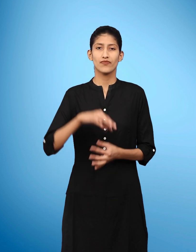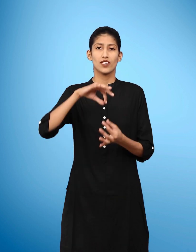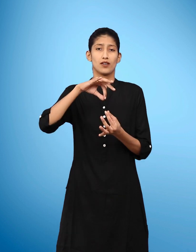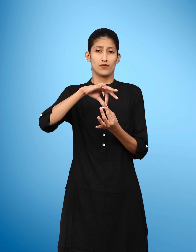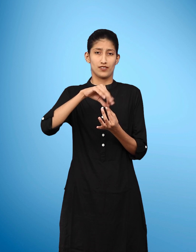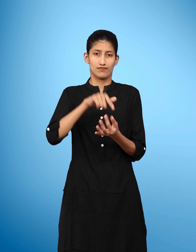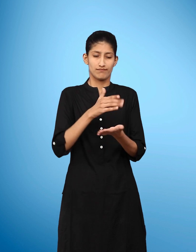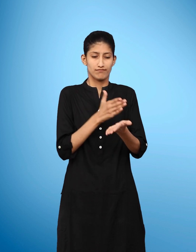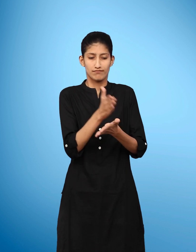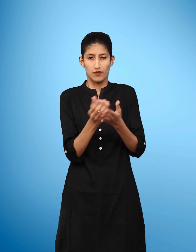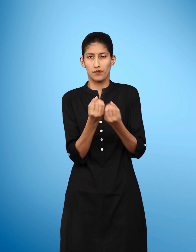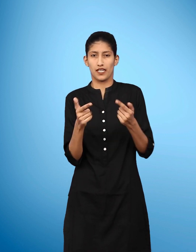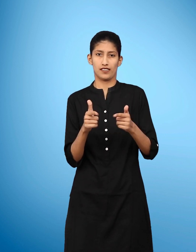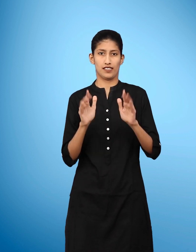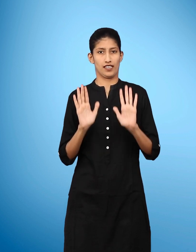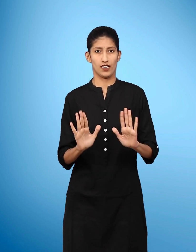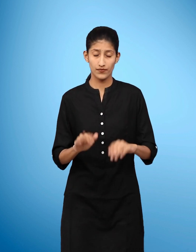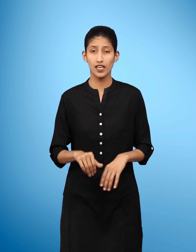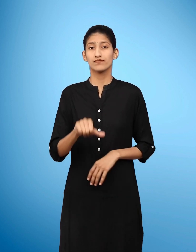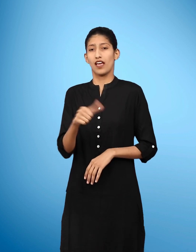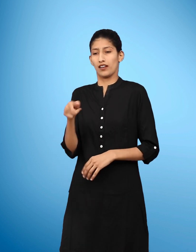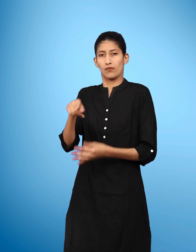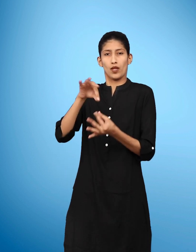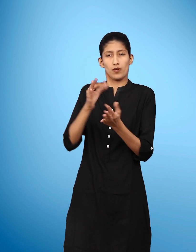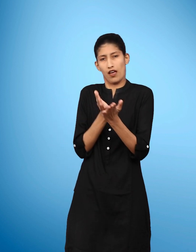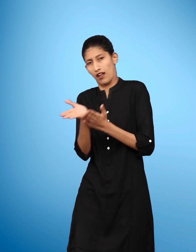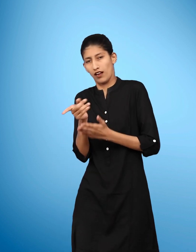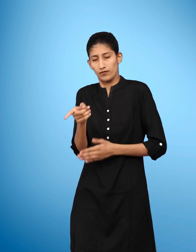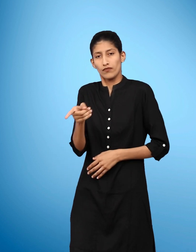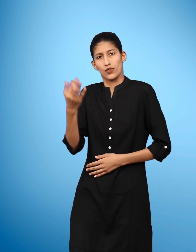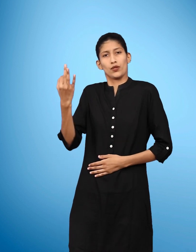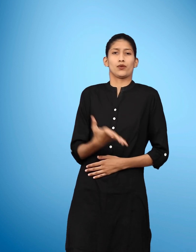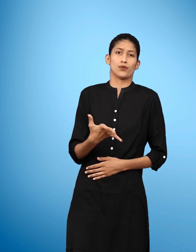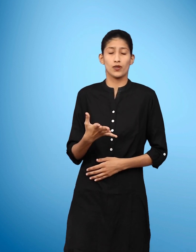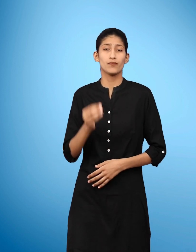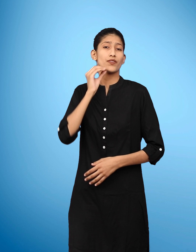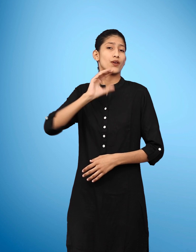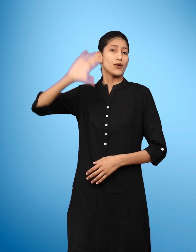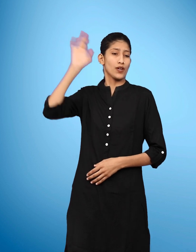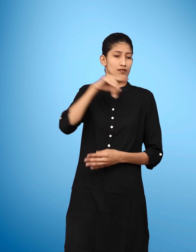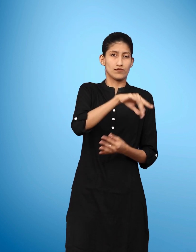A new form of Buddhism known as Mahayana Buddhism now developed.